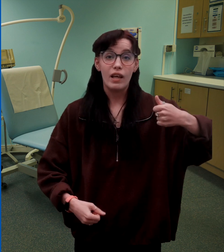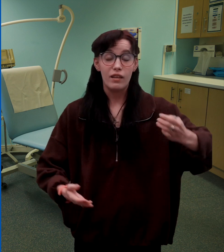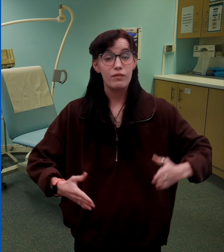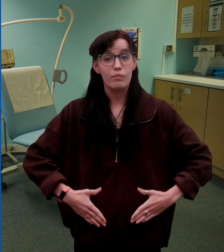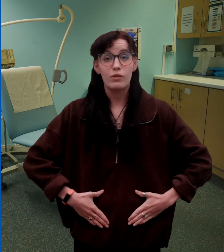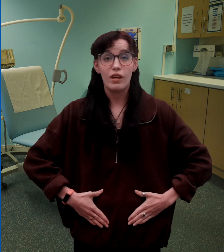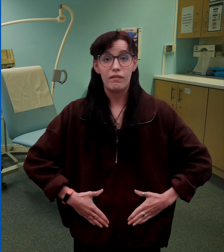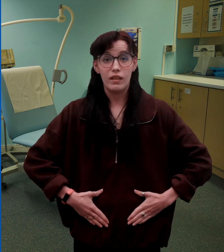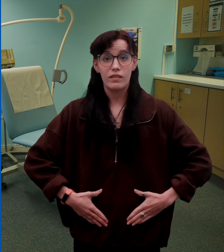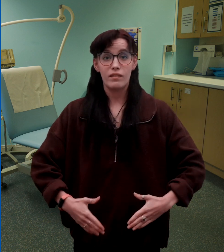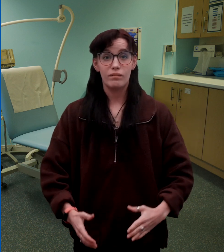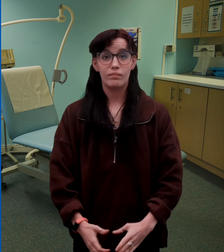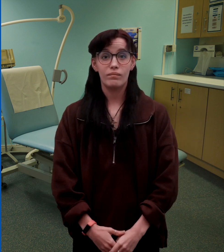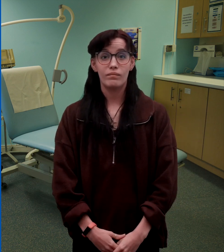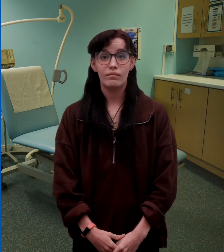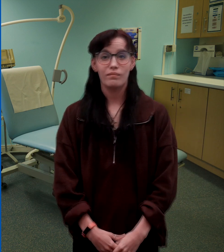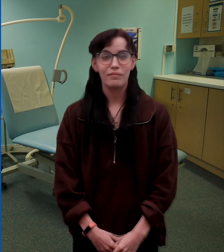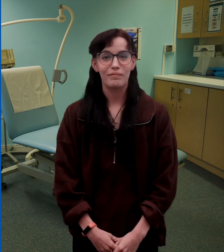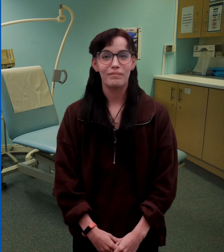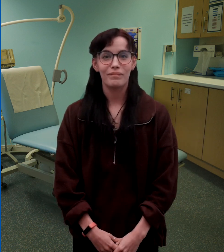sample of cells from your cervix.